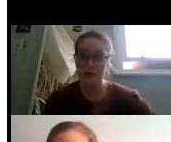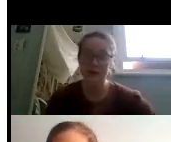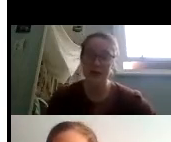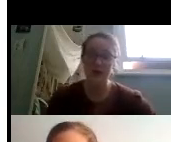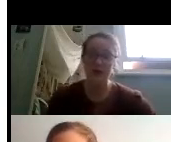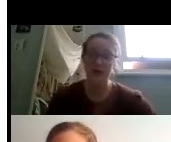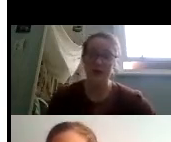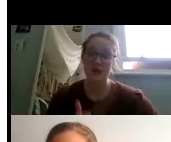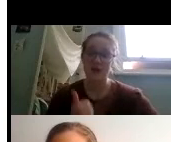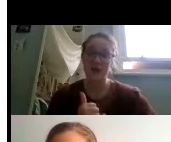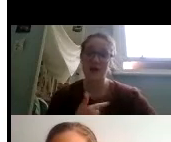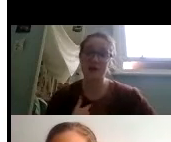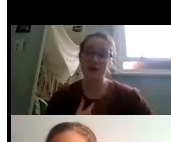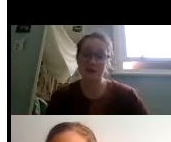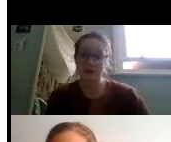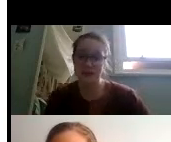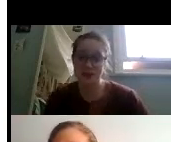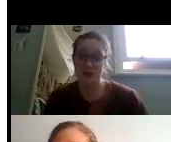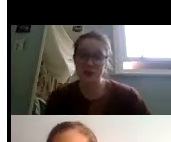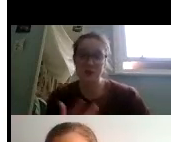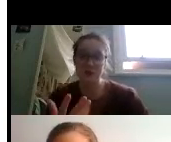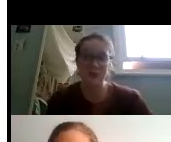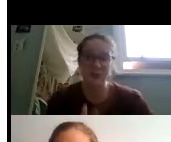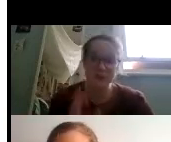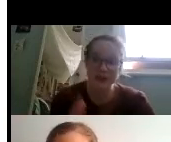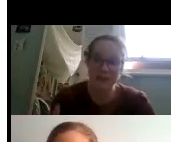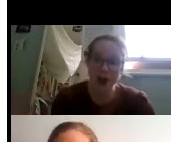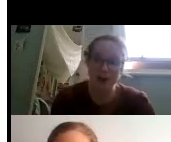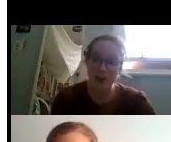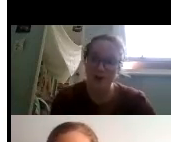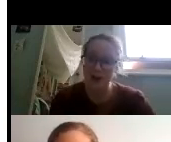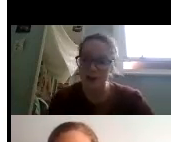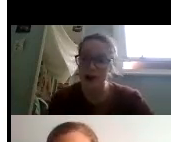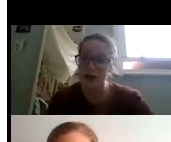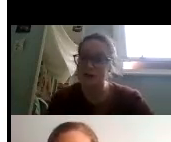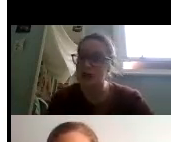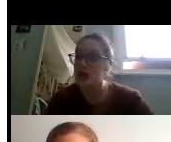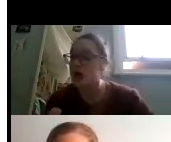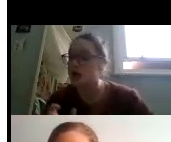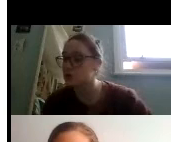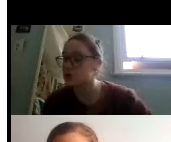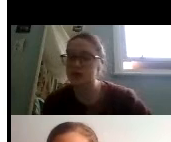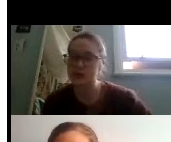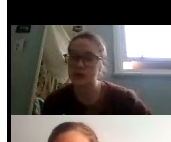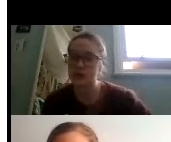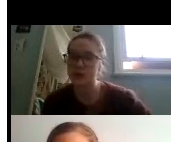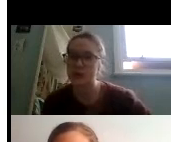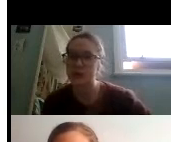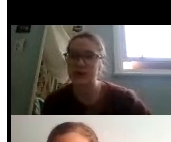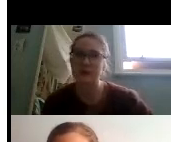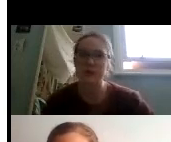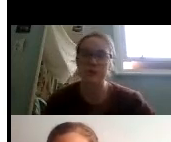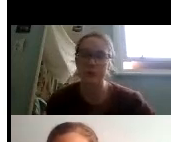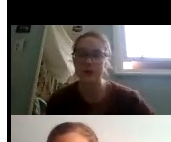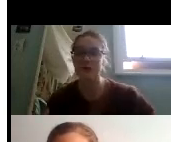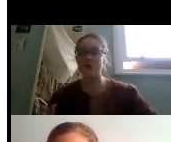you just say help me. So you skip out lots of little words. And also, those are probably not the